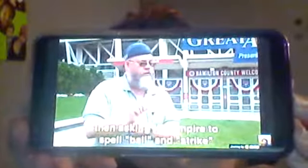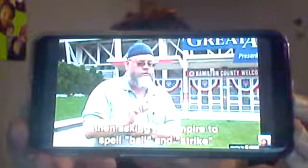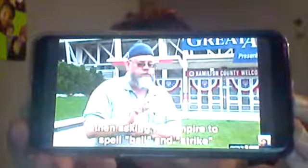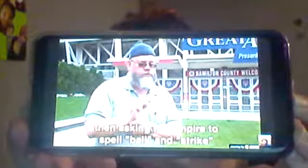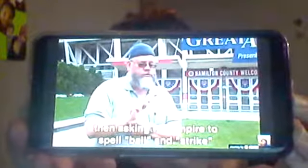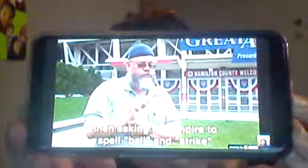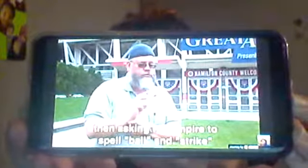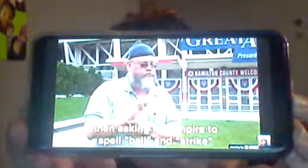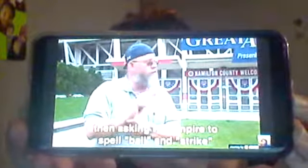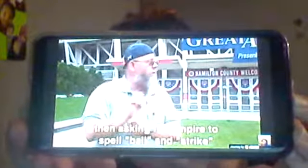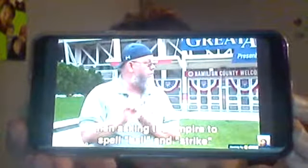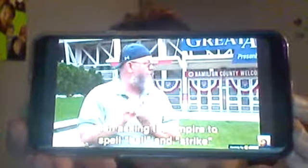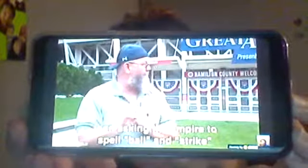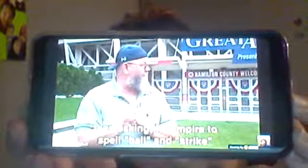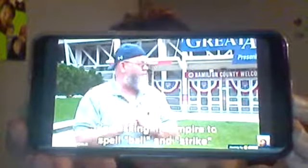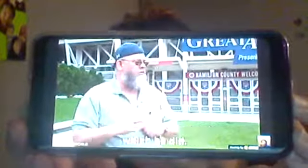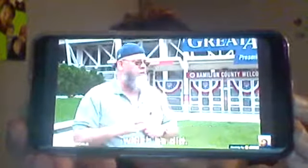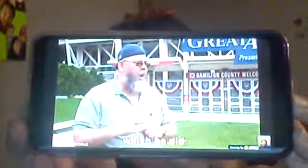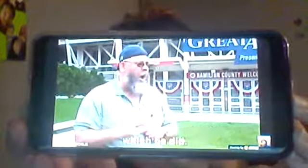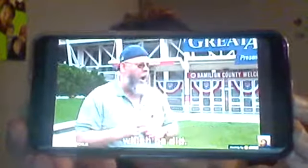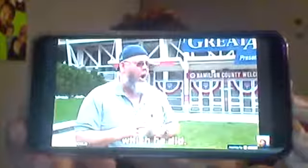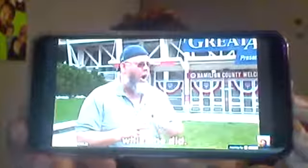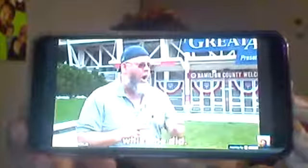I hope you guys can see it a lot better than what it looks like it's showing up.